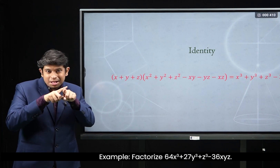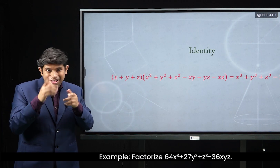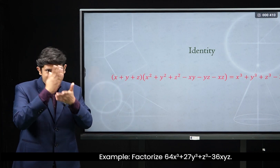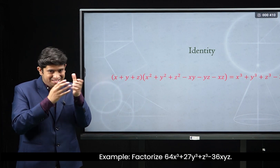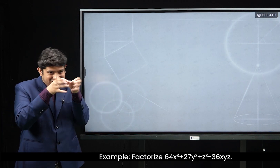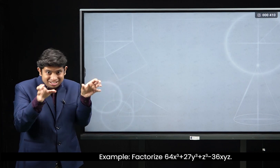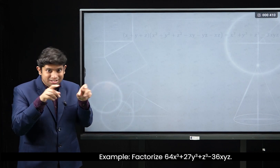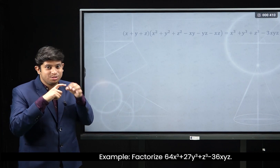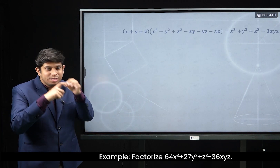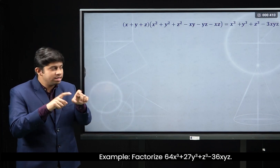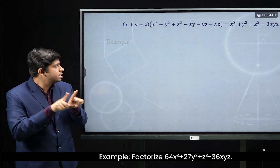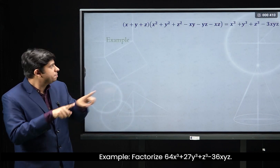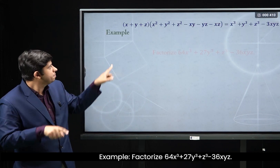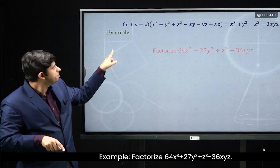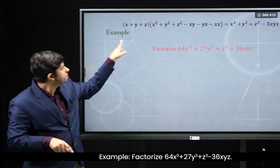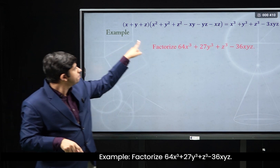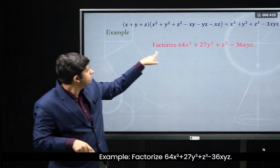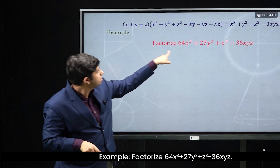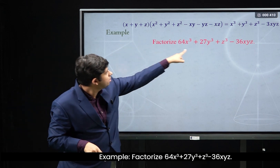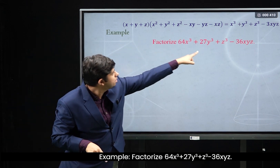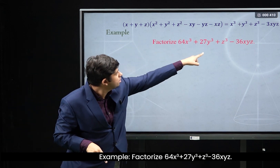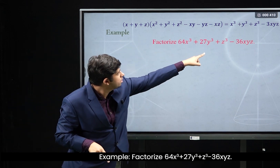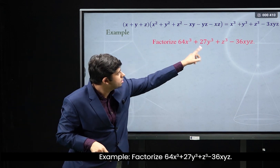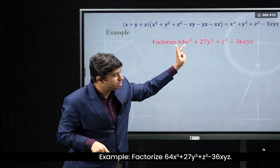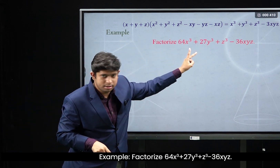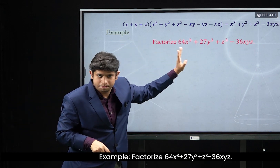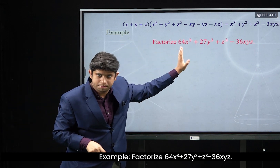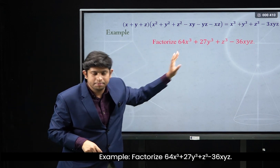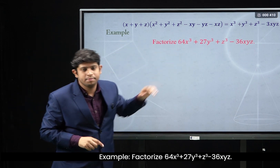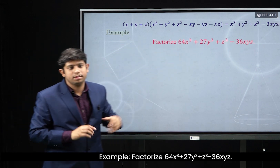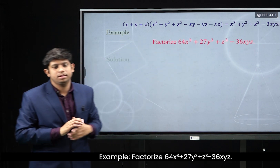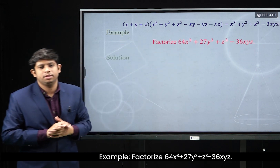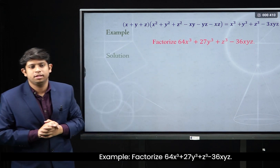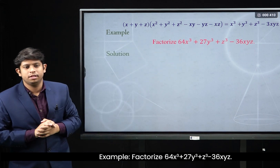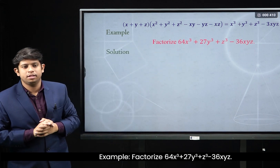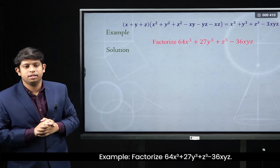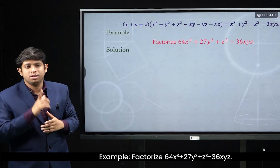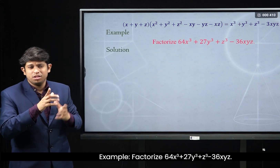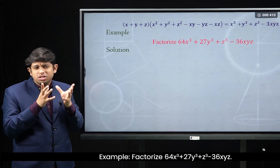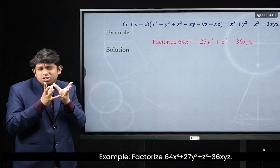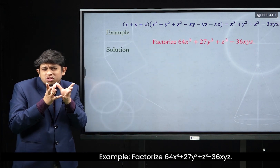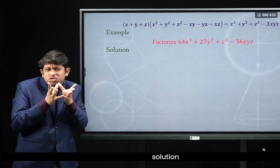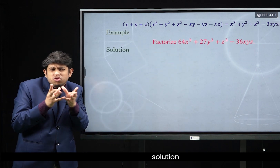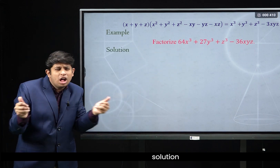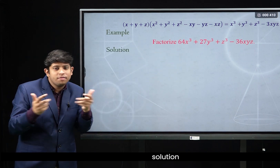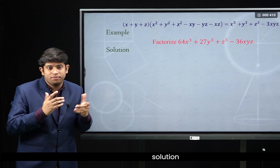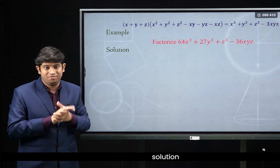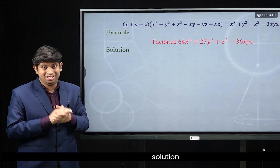Example: factorize 64x cube plus 27y cube plus z cube minus 36xyz. Solution: